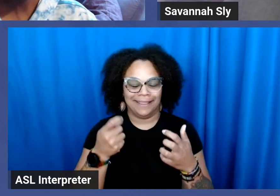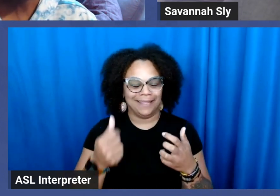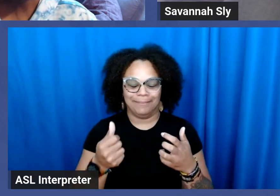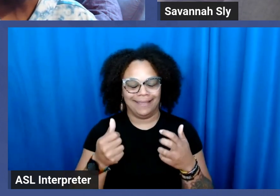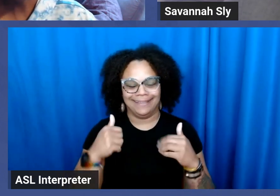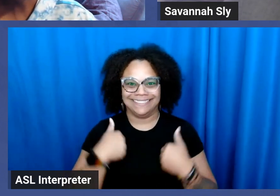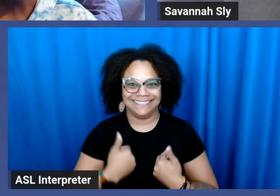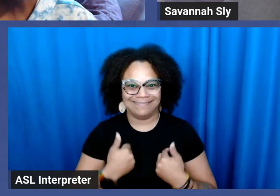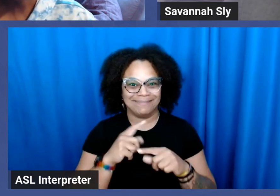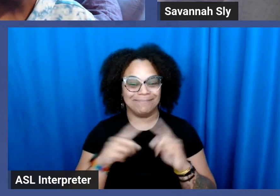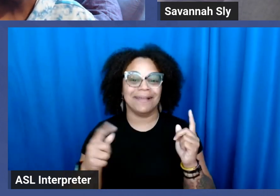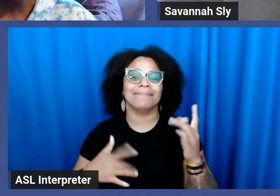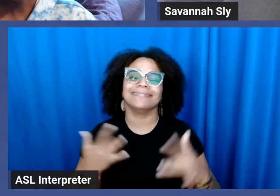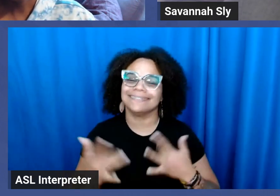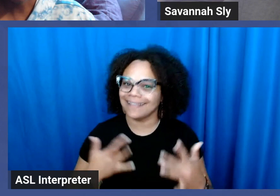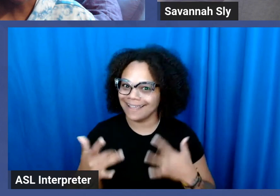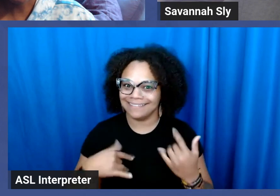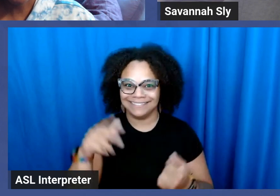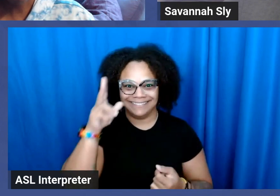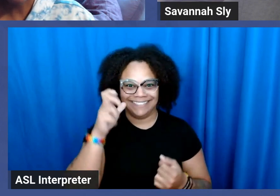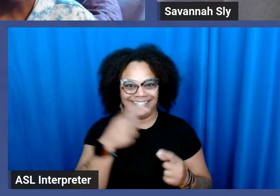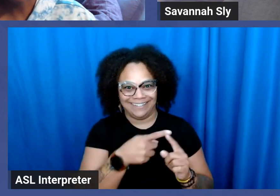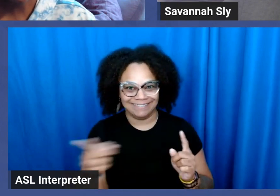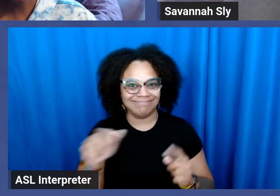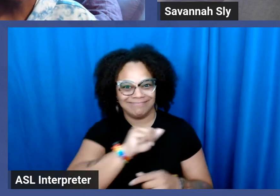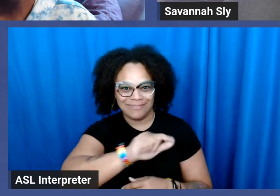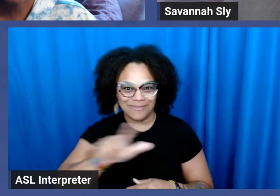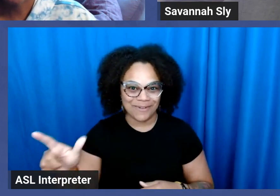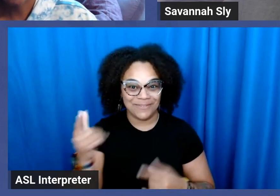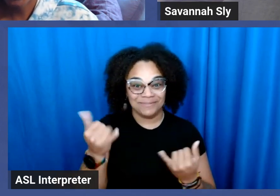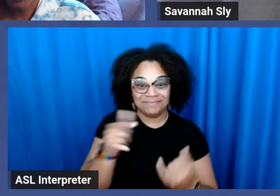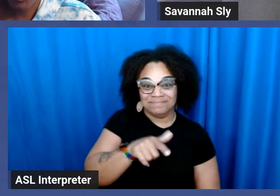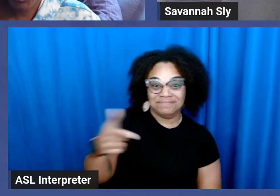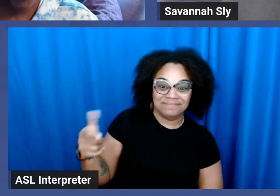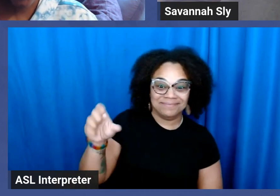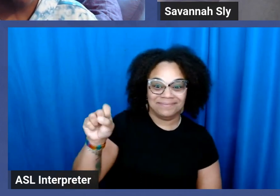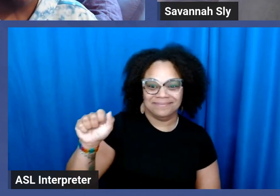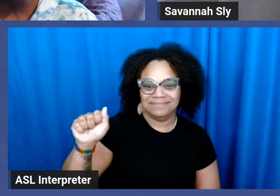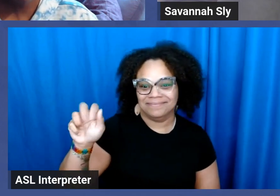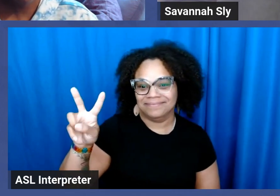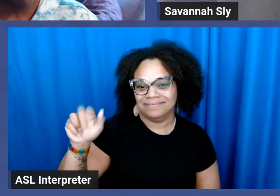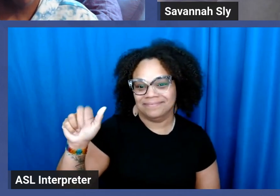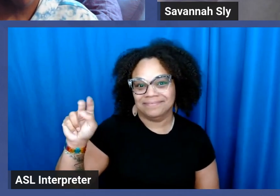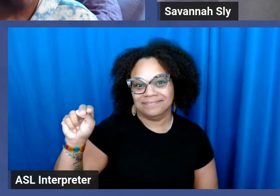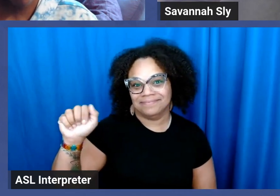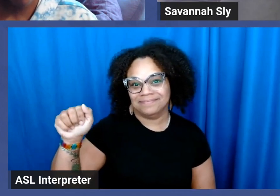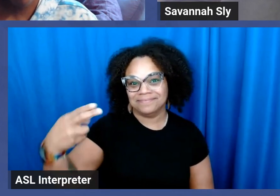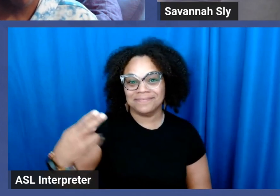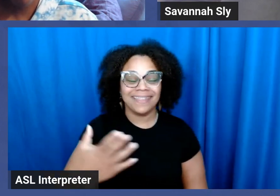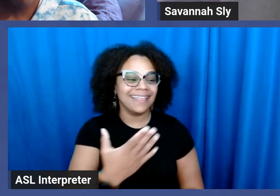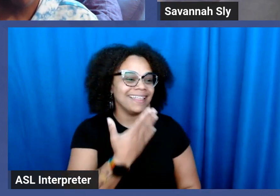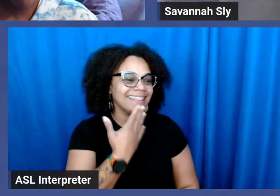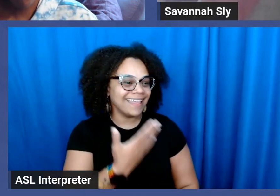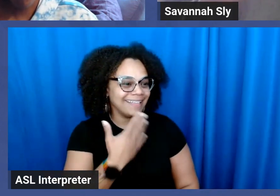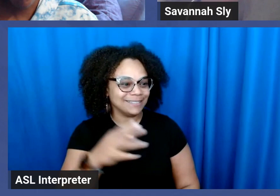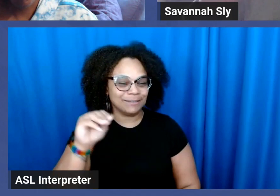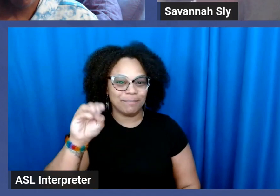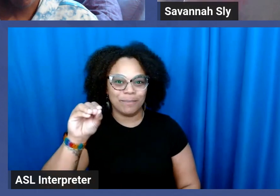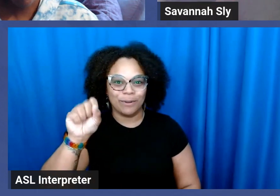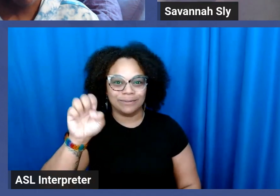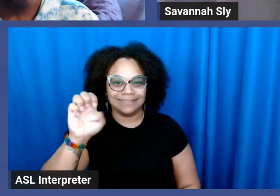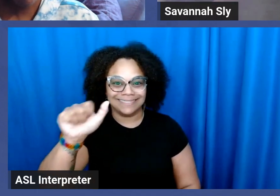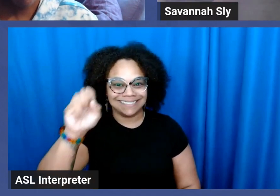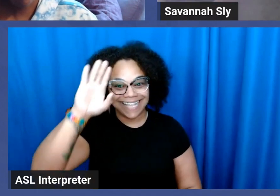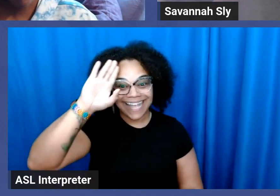I'm excited to hear from everyone. And I'm just going to pass it on over to Savannah. Thanks, Moses. And hello,